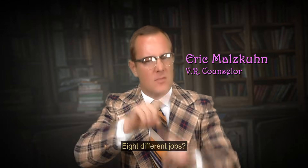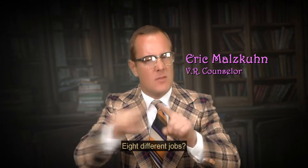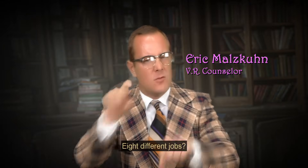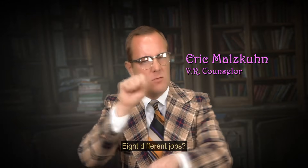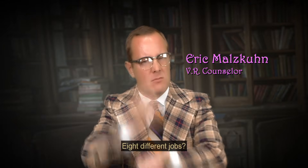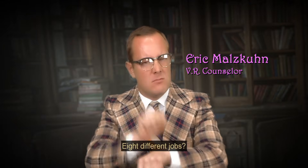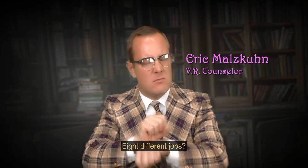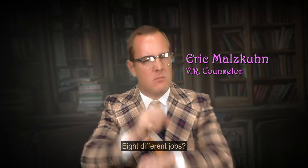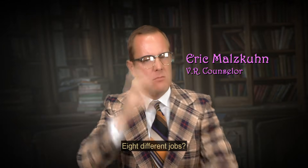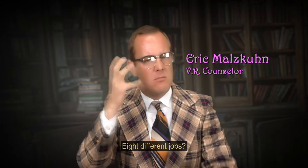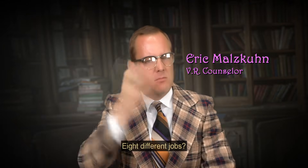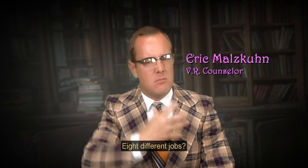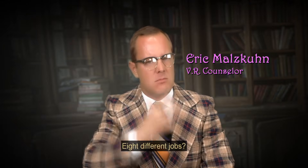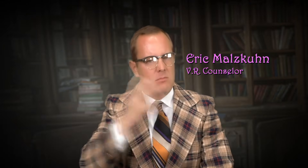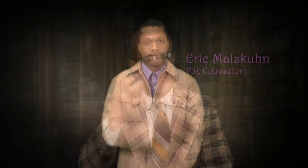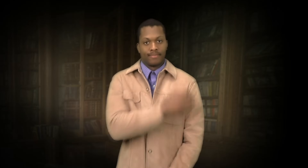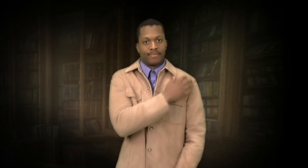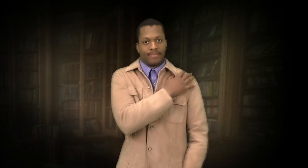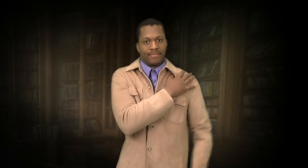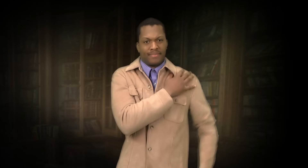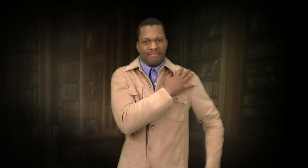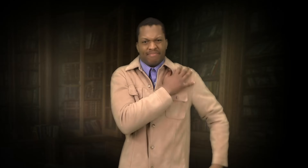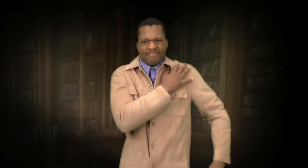Eight different jobs?